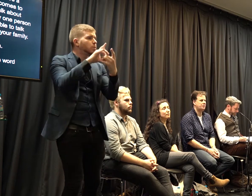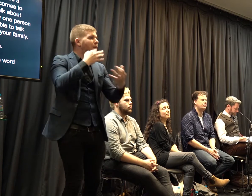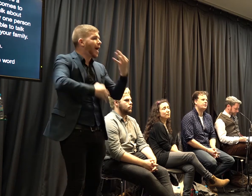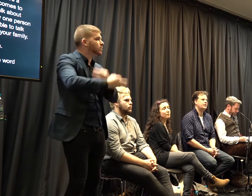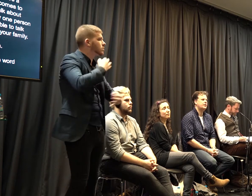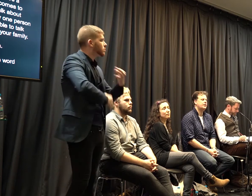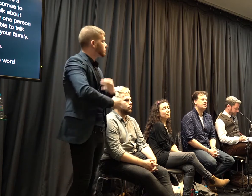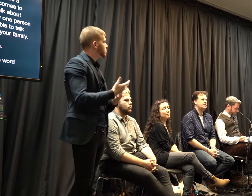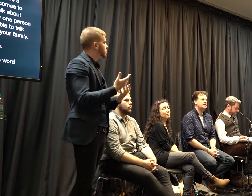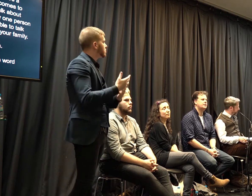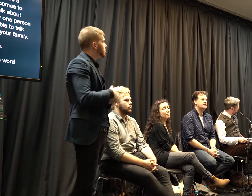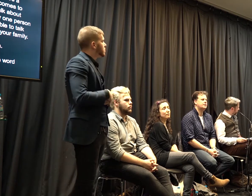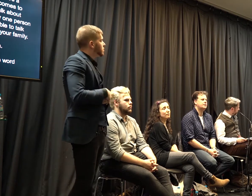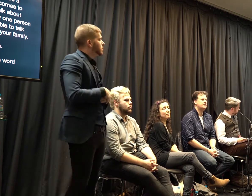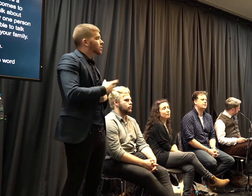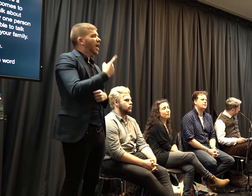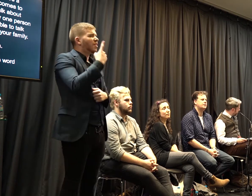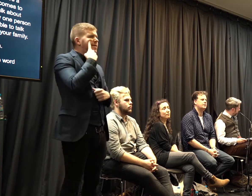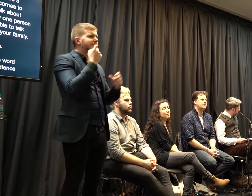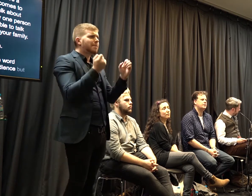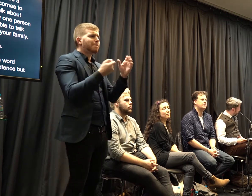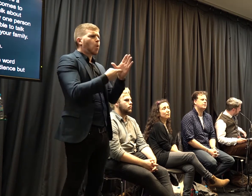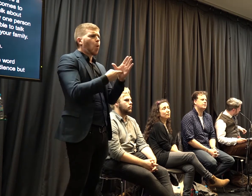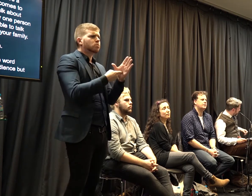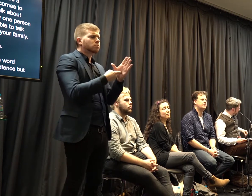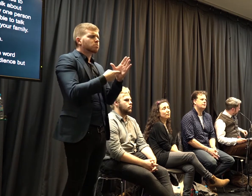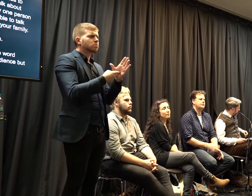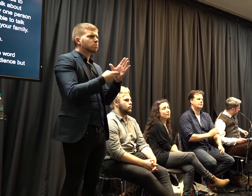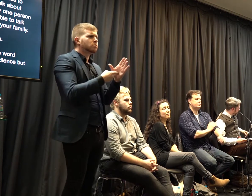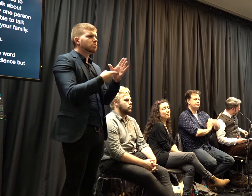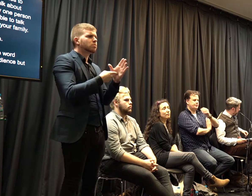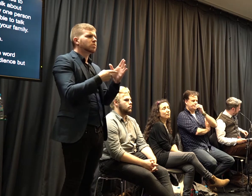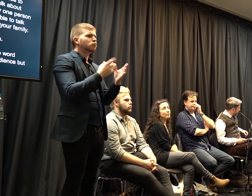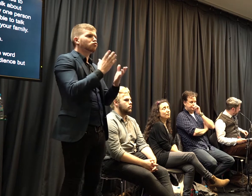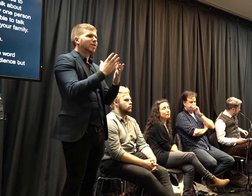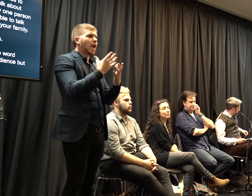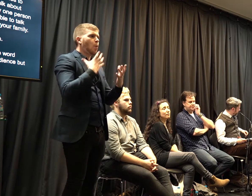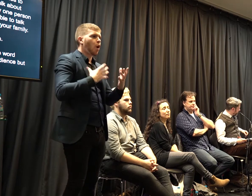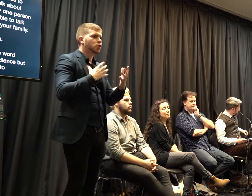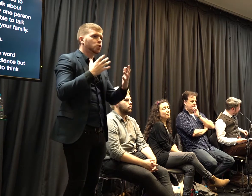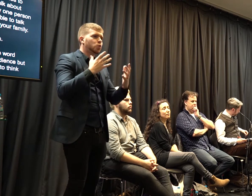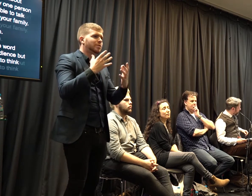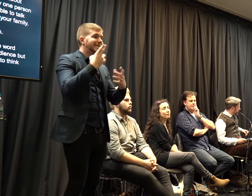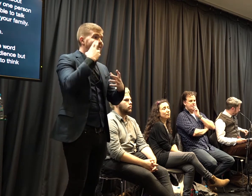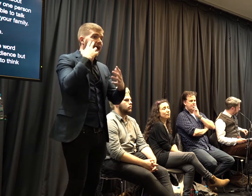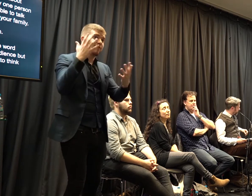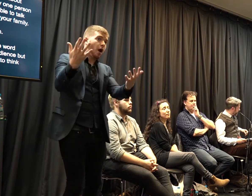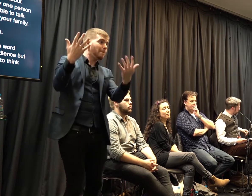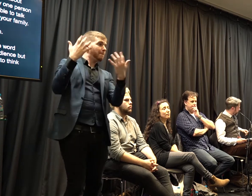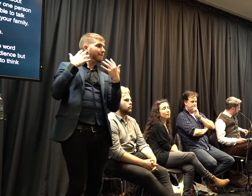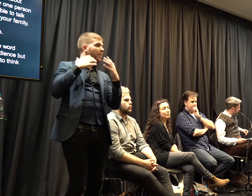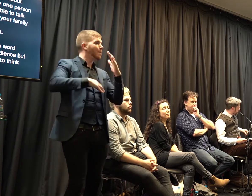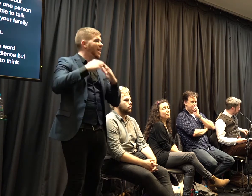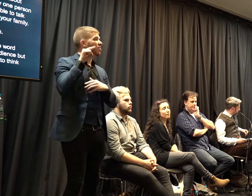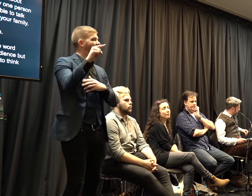think it's quite important to think of this enticing deaf people into the building, but that's the